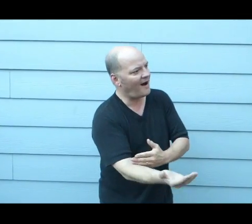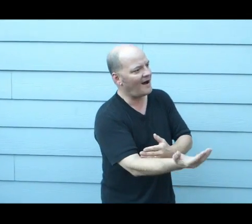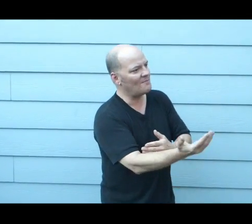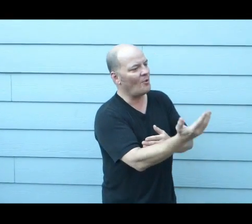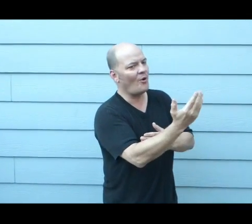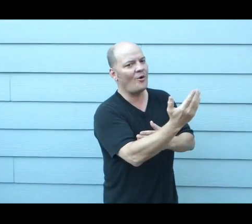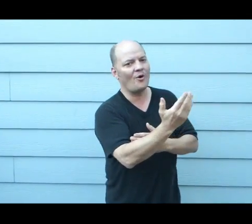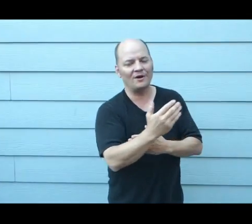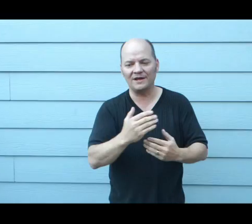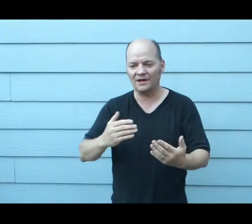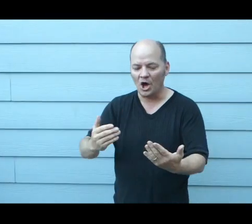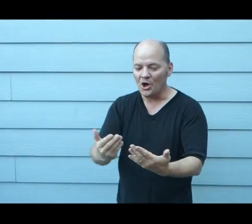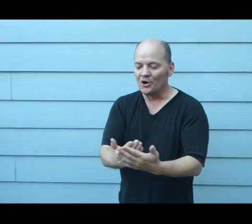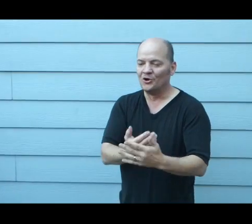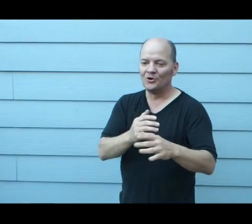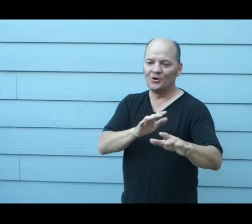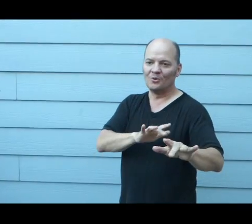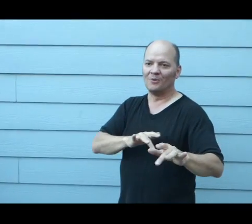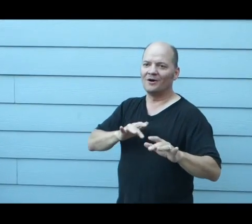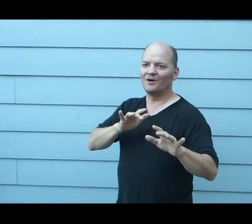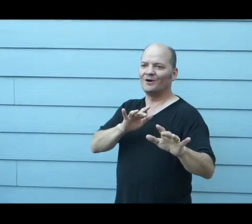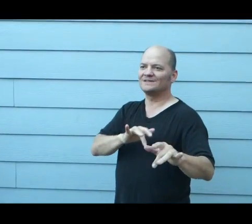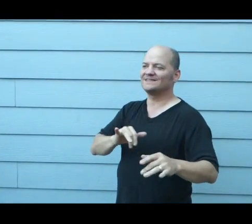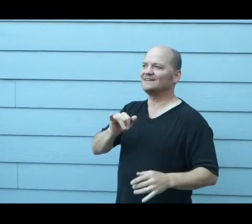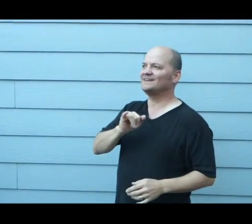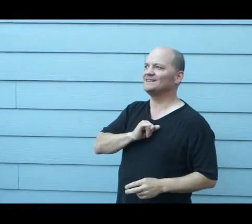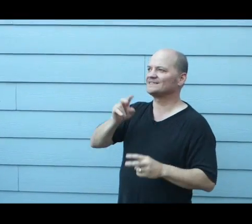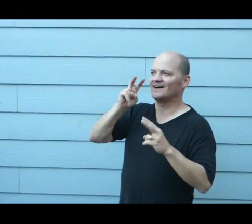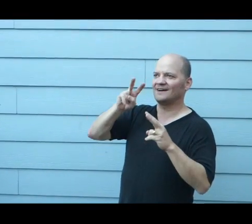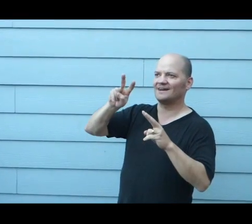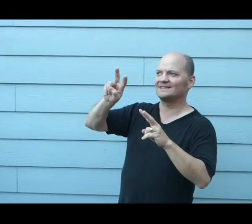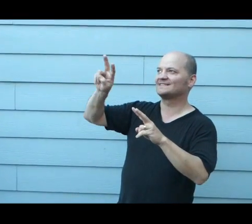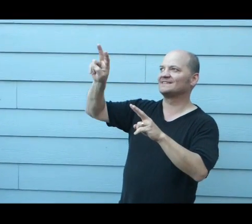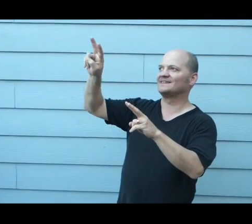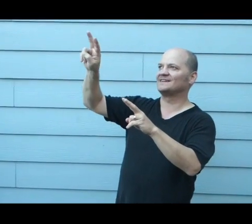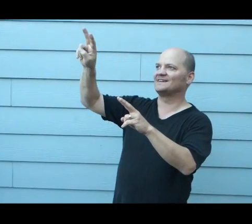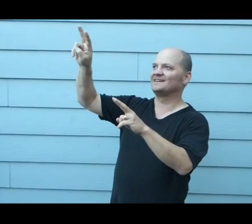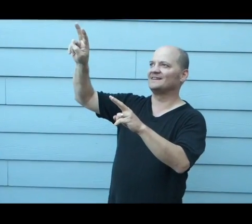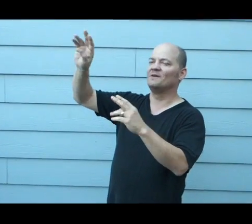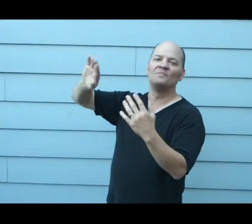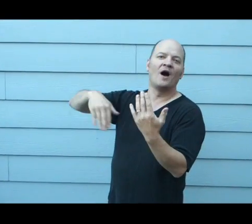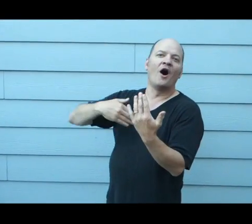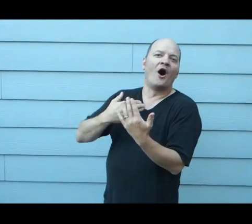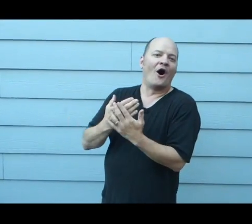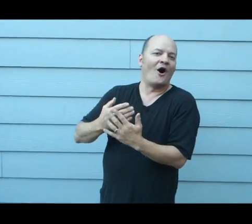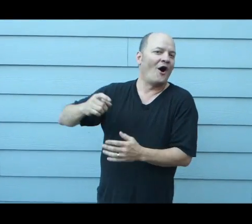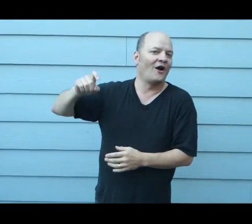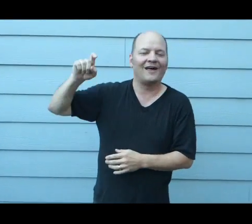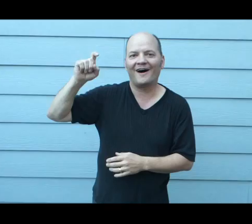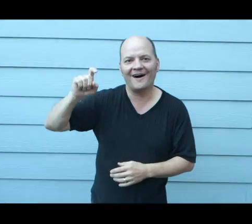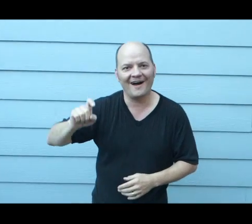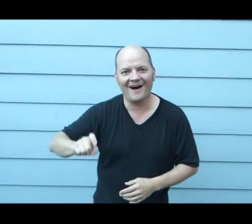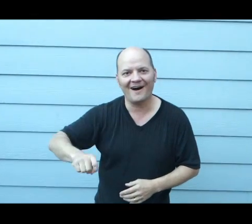by morning, new mercies I see. All I